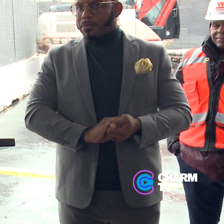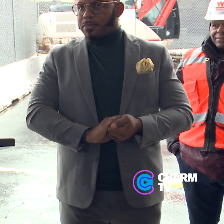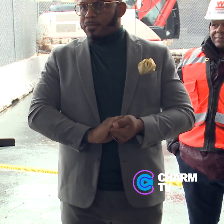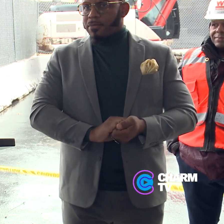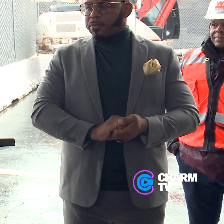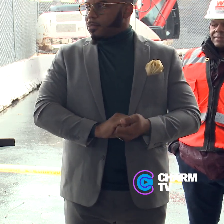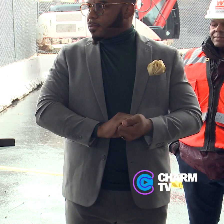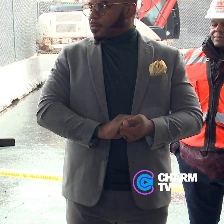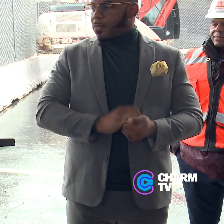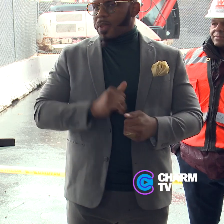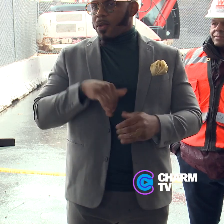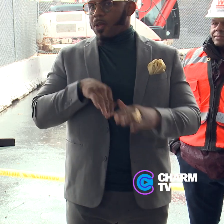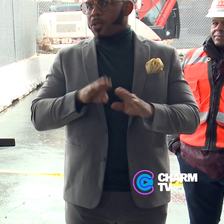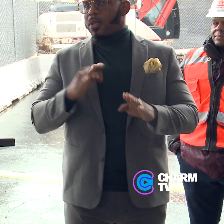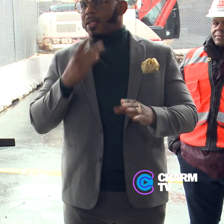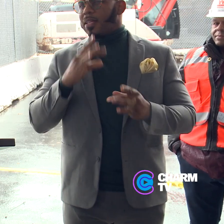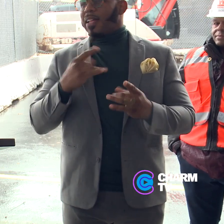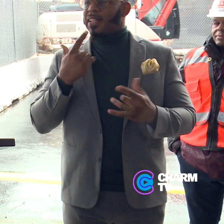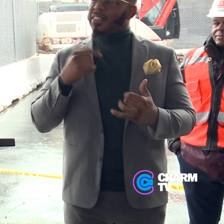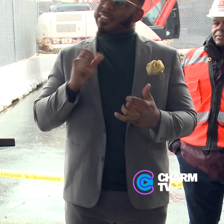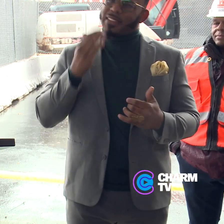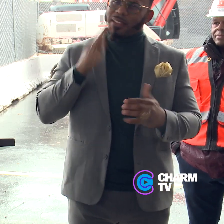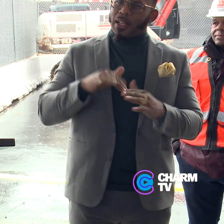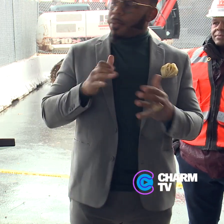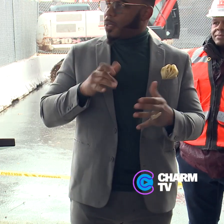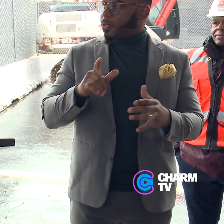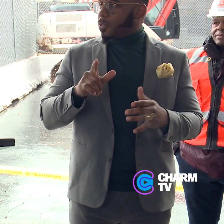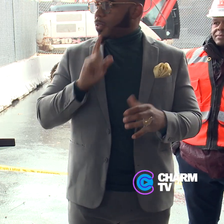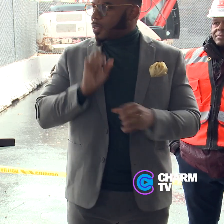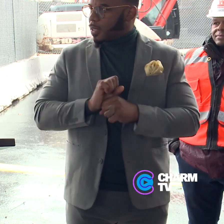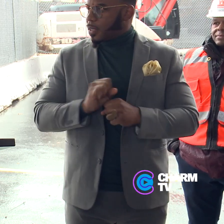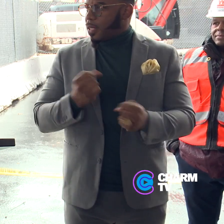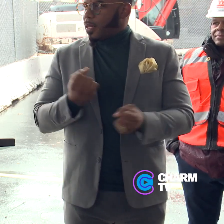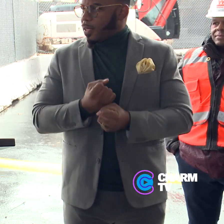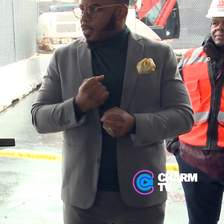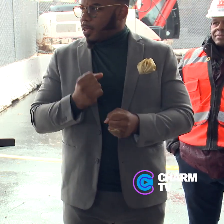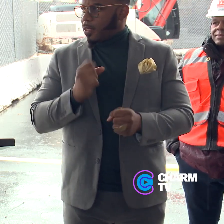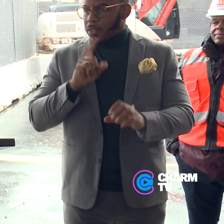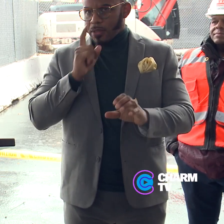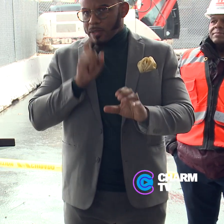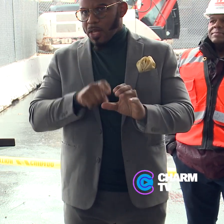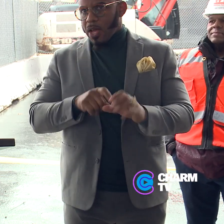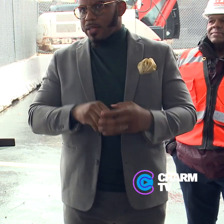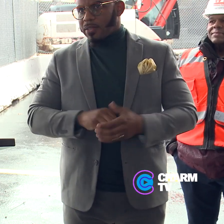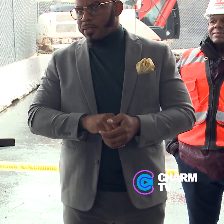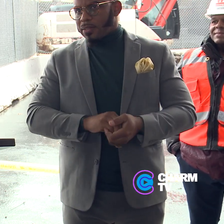I walked in the door and I said, I just need to know how much you actually love Target.